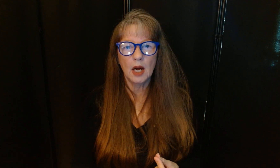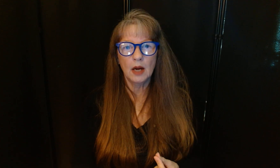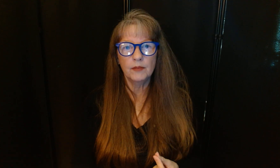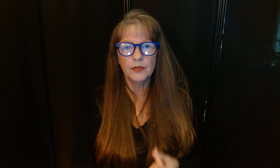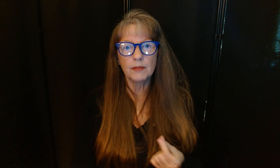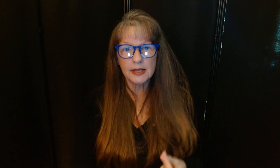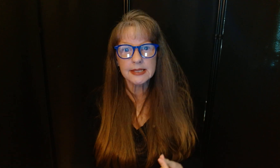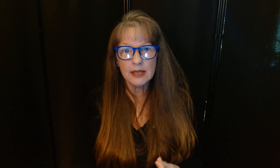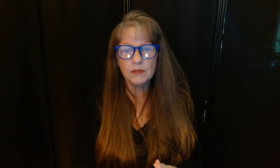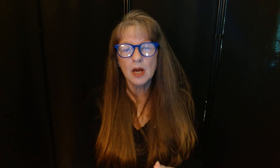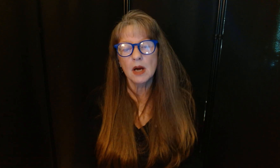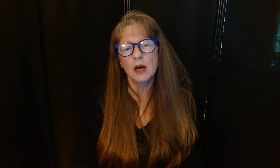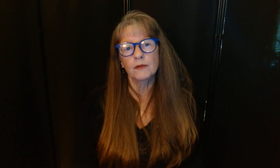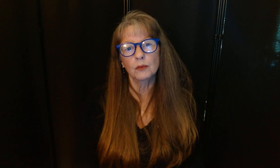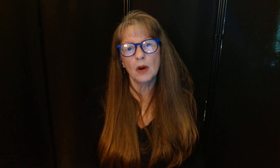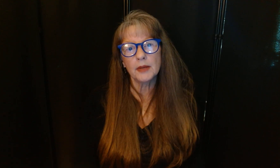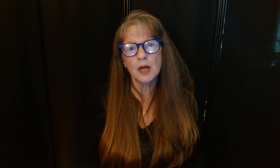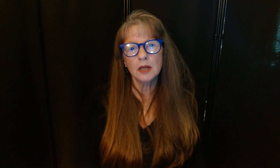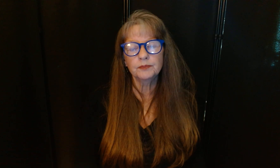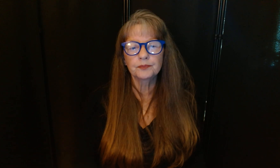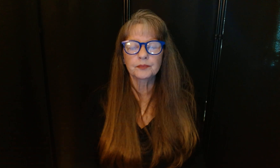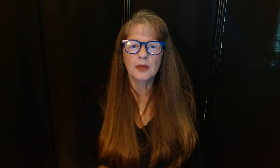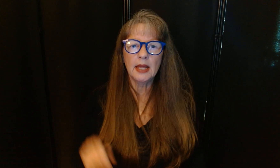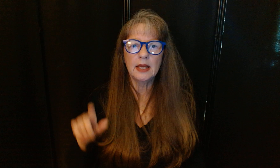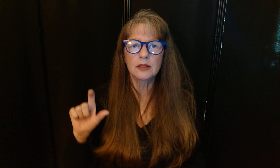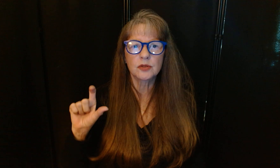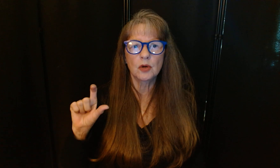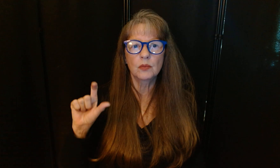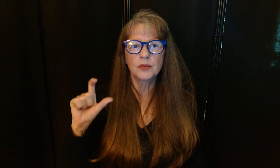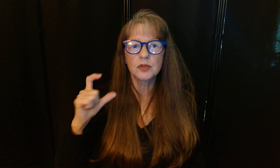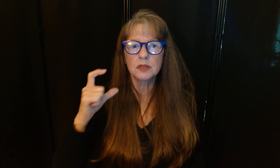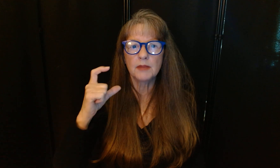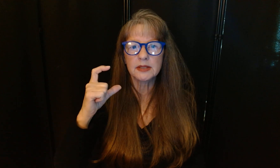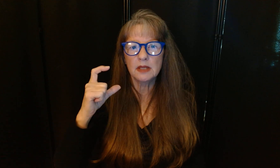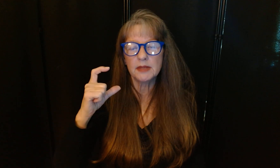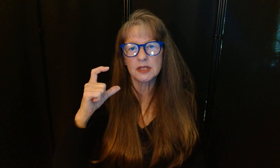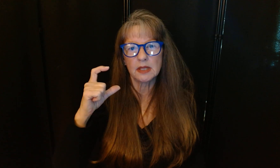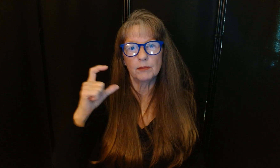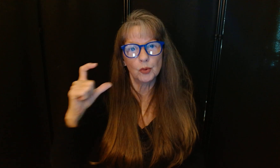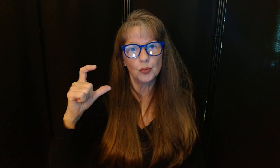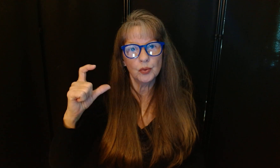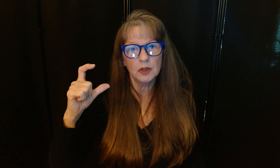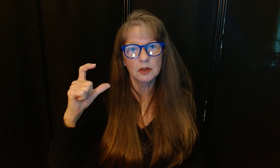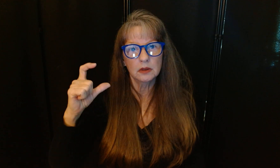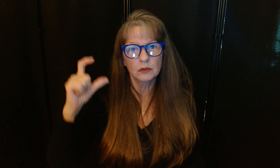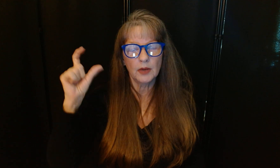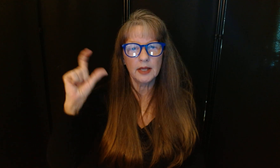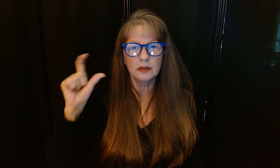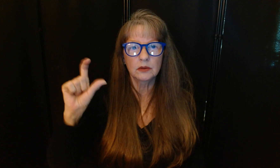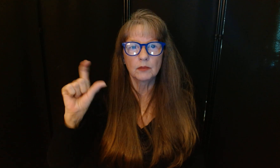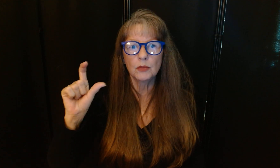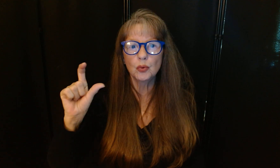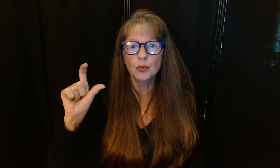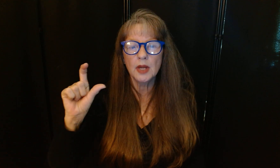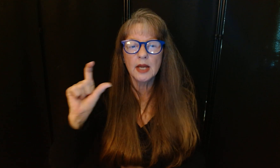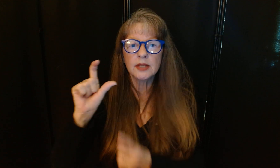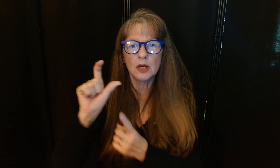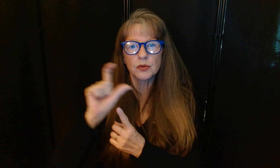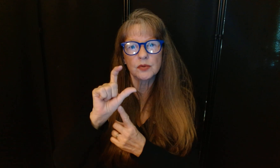the Muslim for Ramadan, and so this is Muslim. It's the moon, right? Moon. It's also the sign